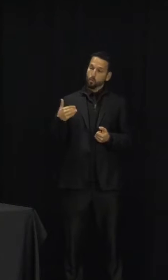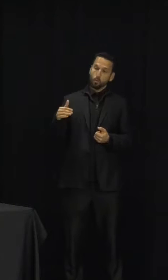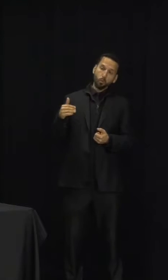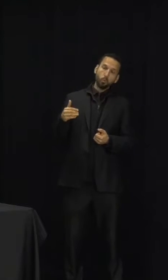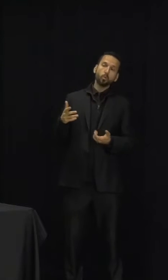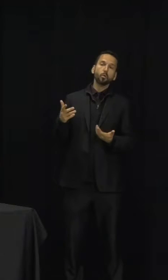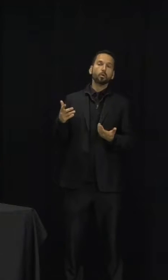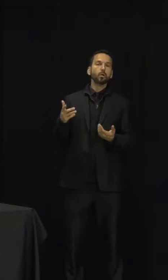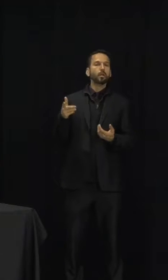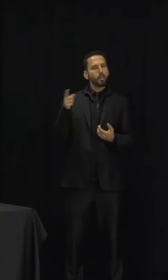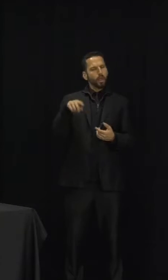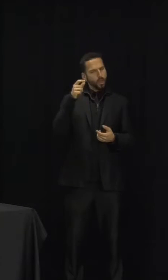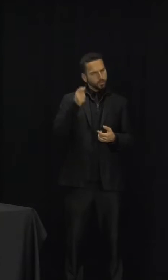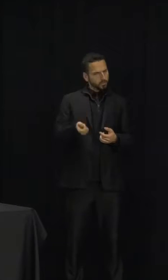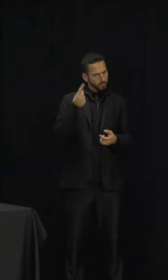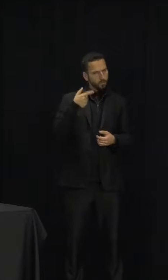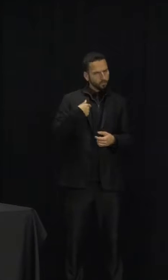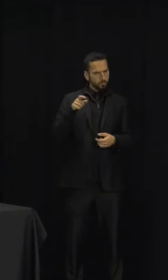us.